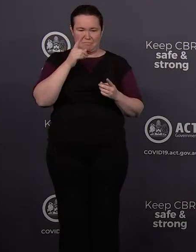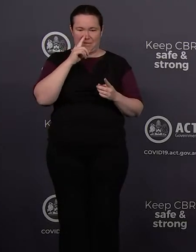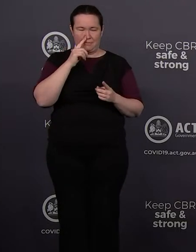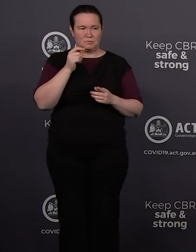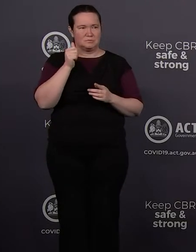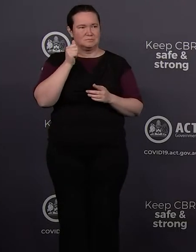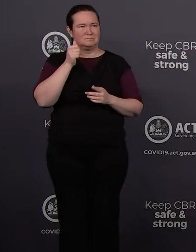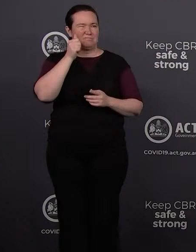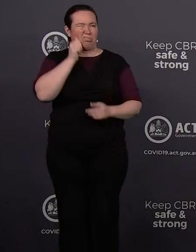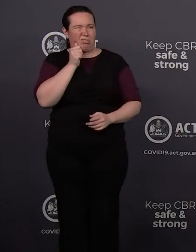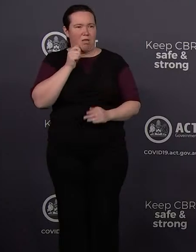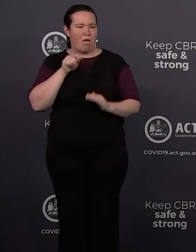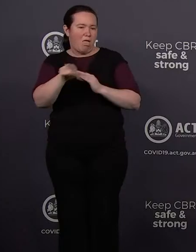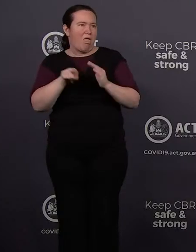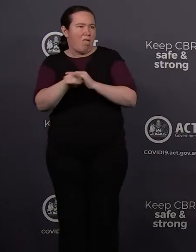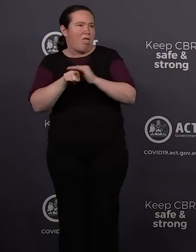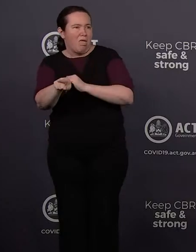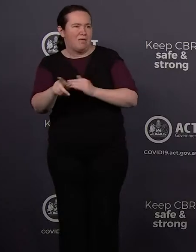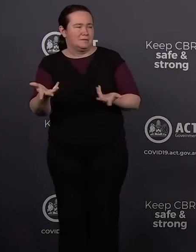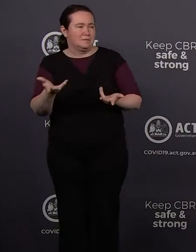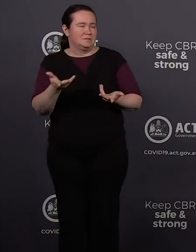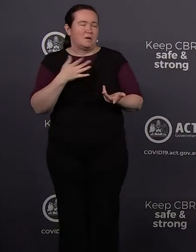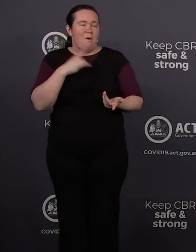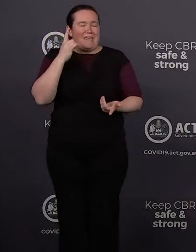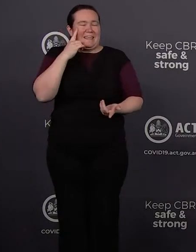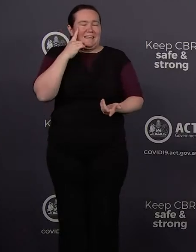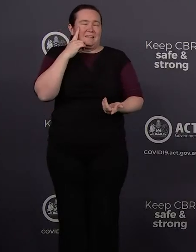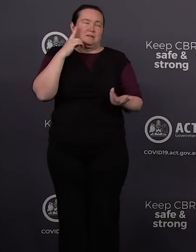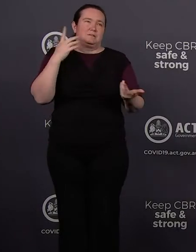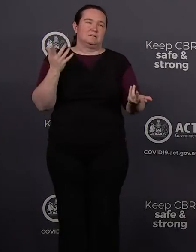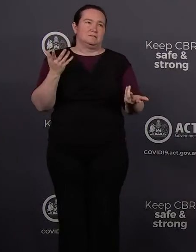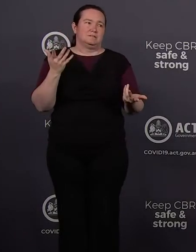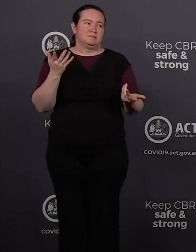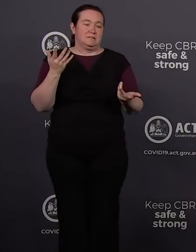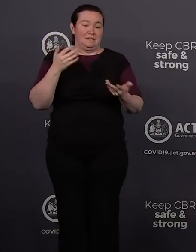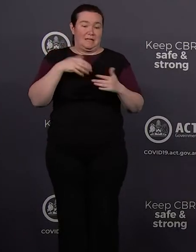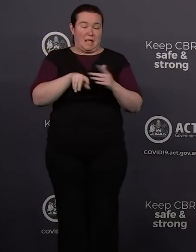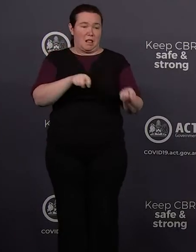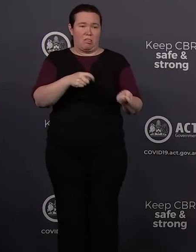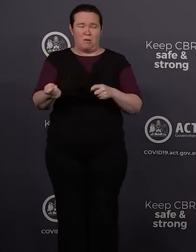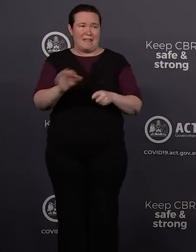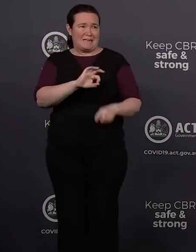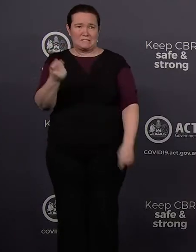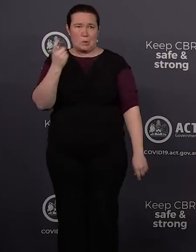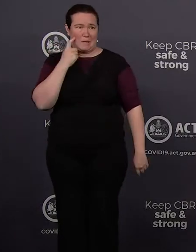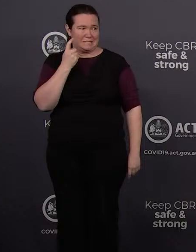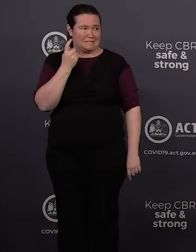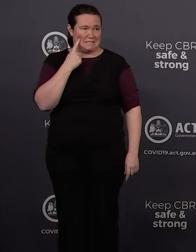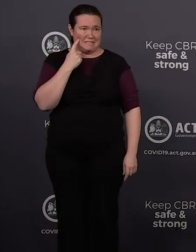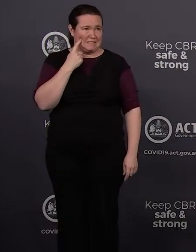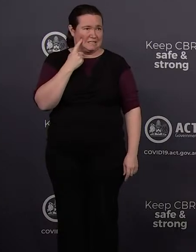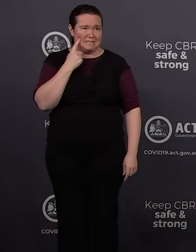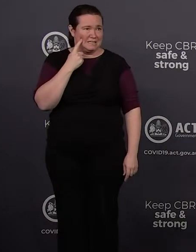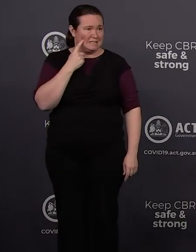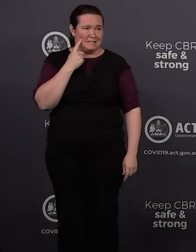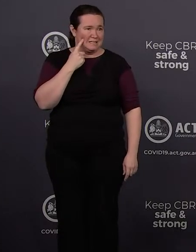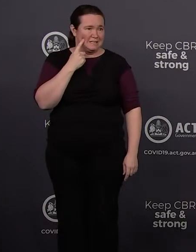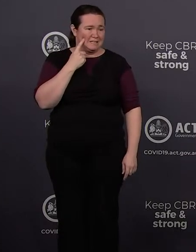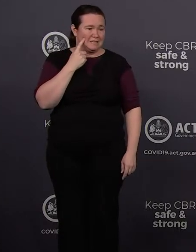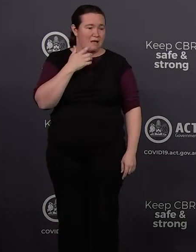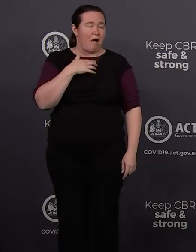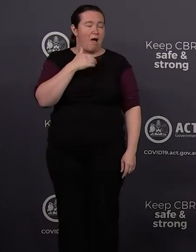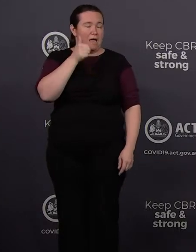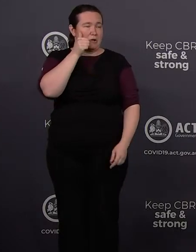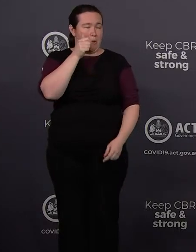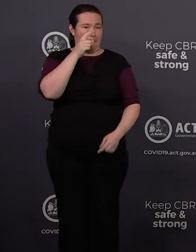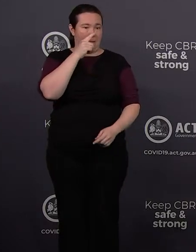Look, I think everyone has... Let me say that being in lockdown is not easy. And I absolutely understand that people are looking for